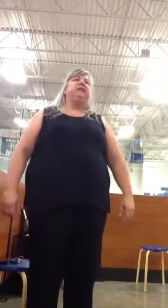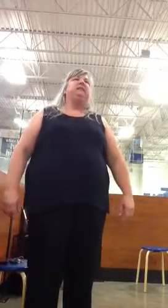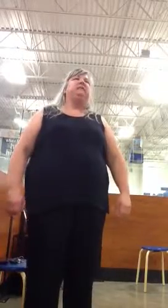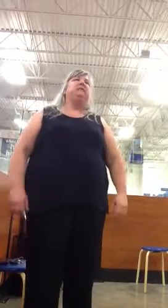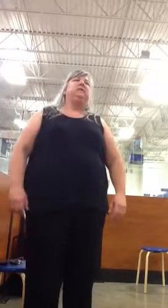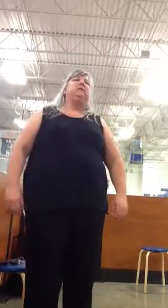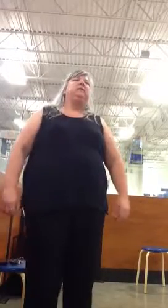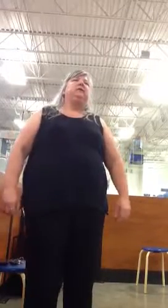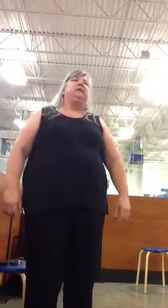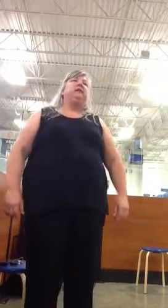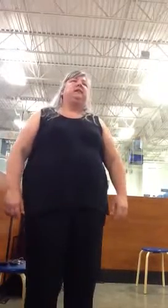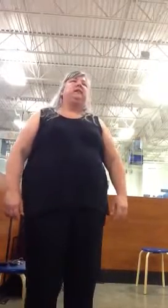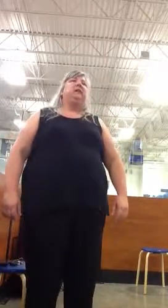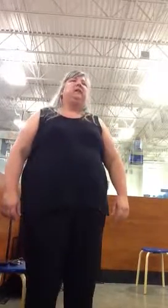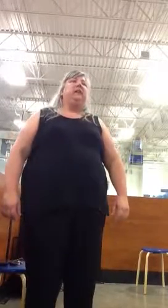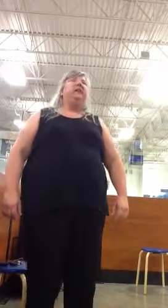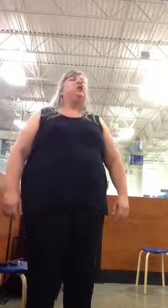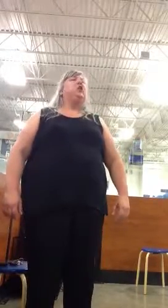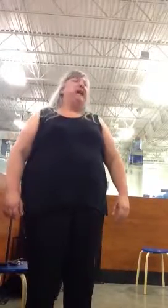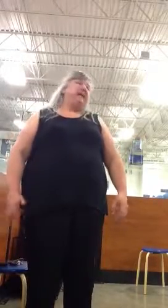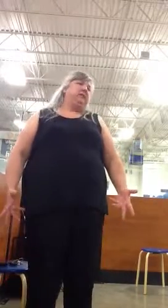accidents in the crate.